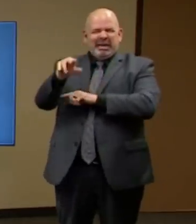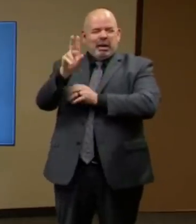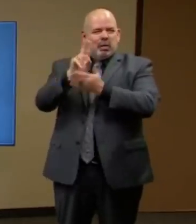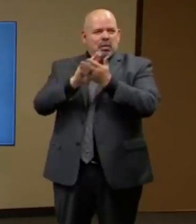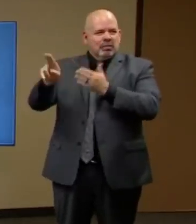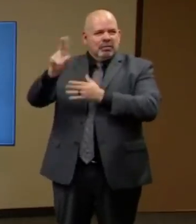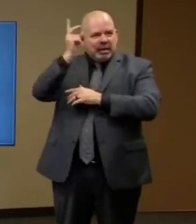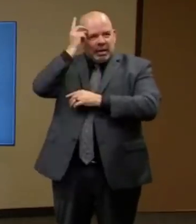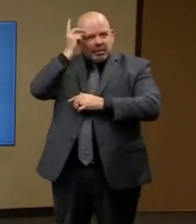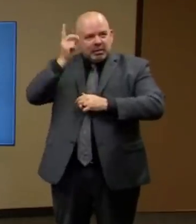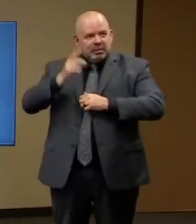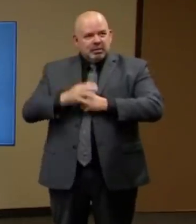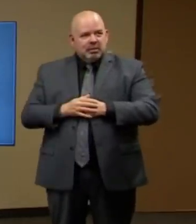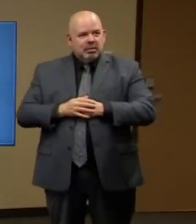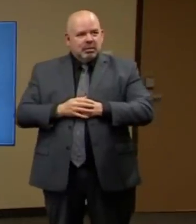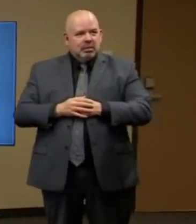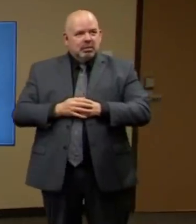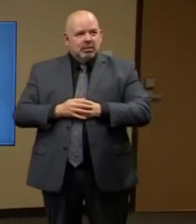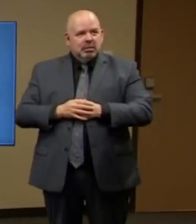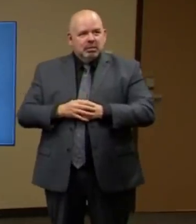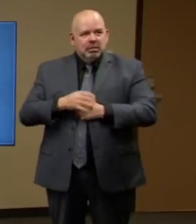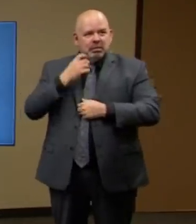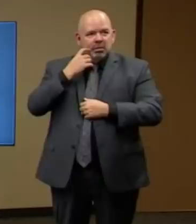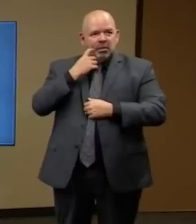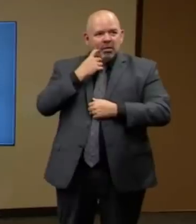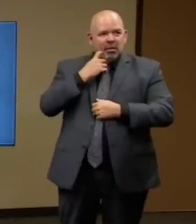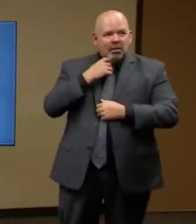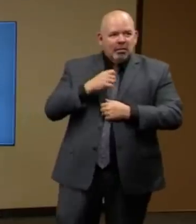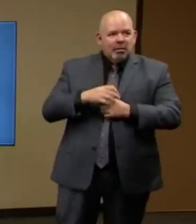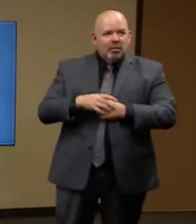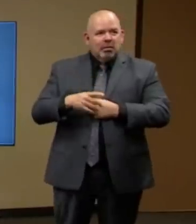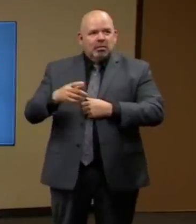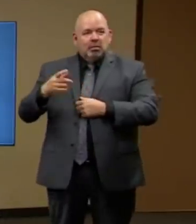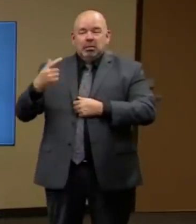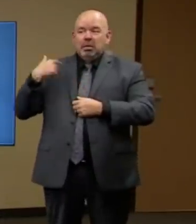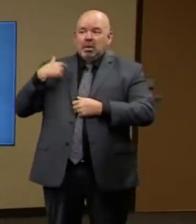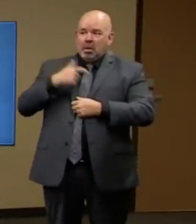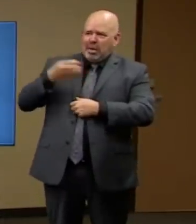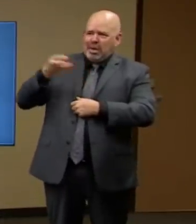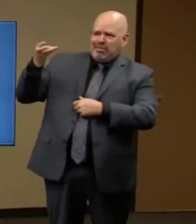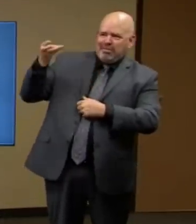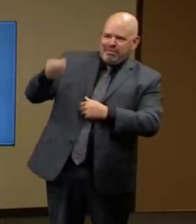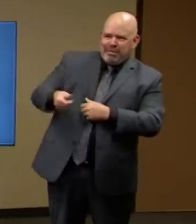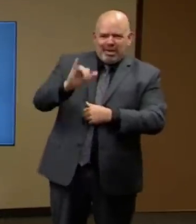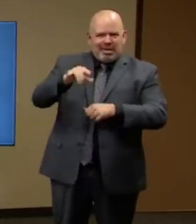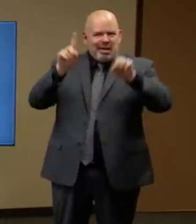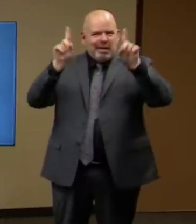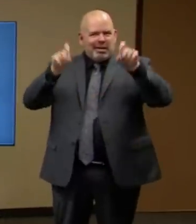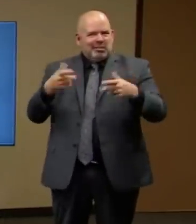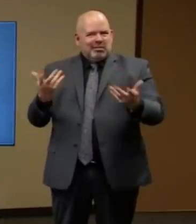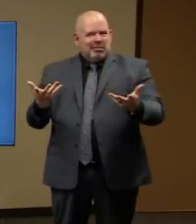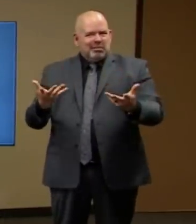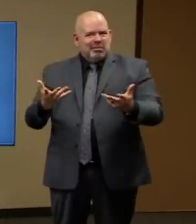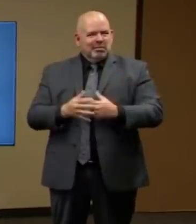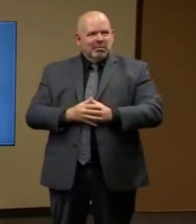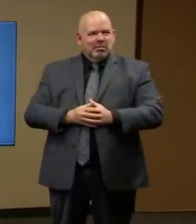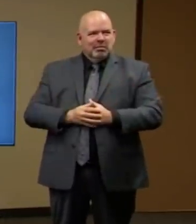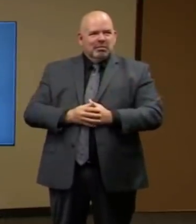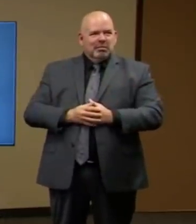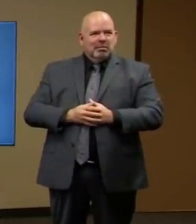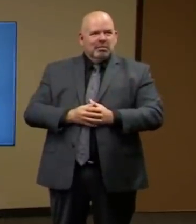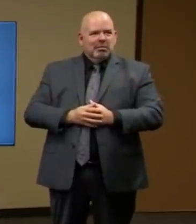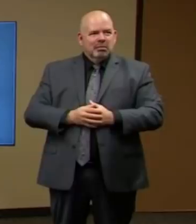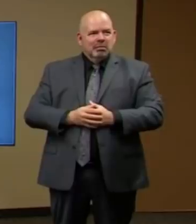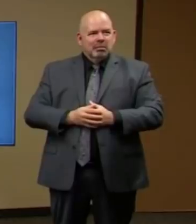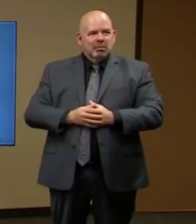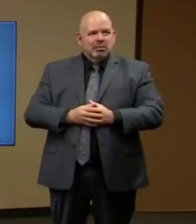of Dallas and the county of Dallas, and therefore, we don't have to go to the federal test site that I'm